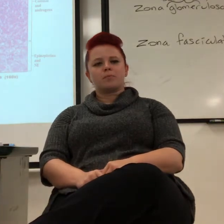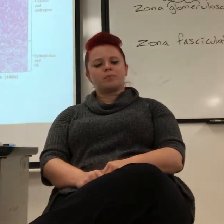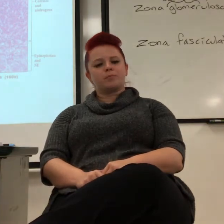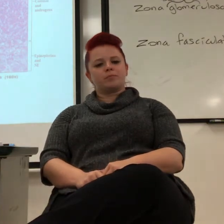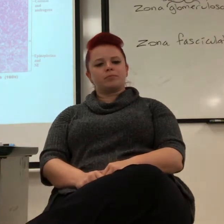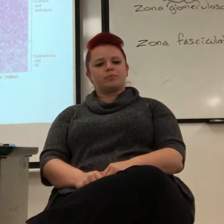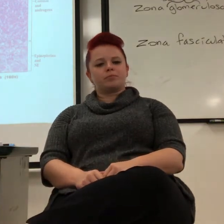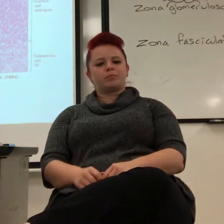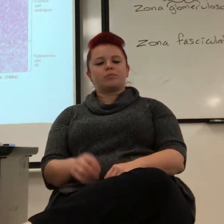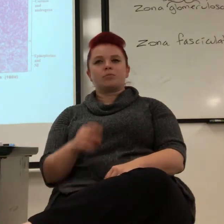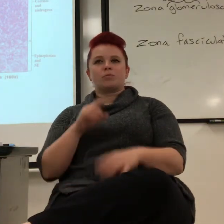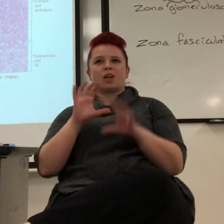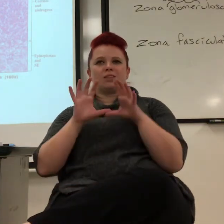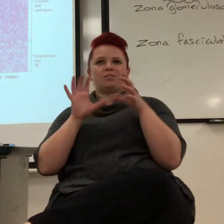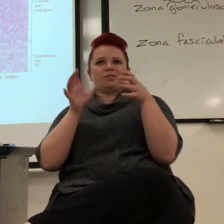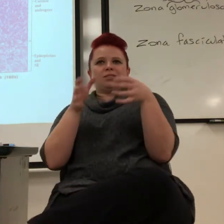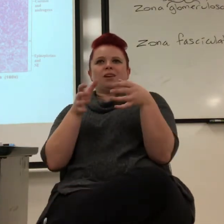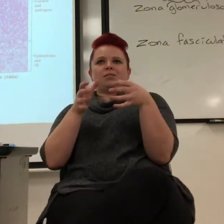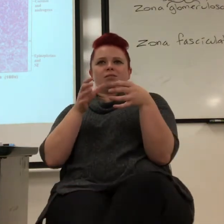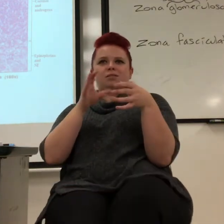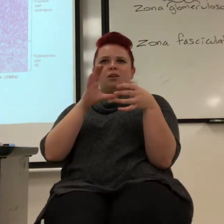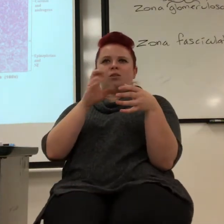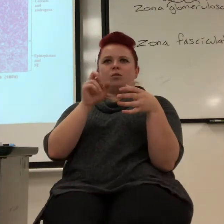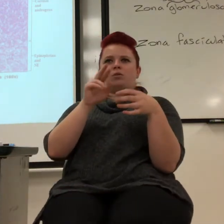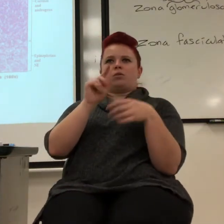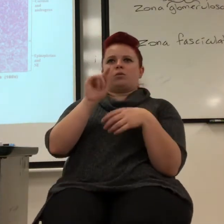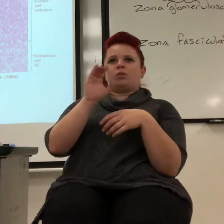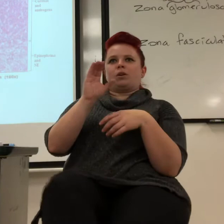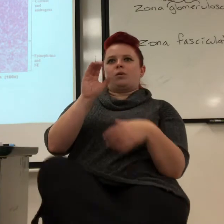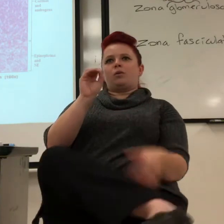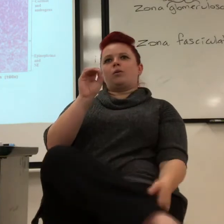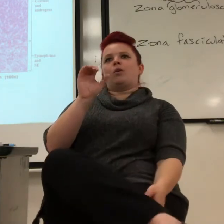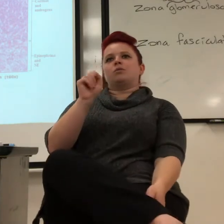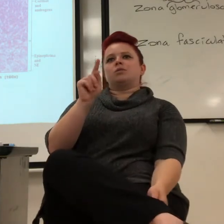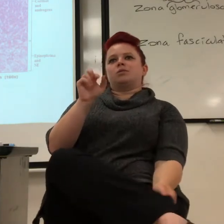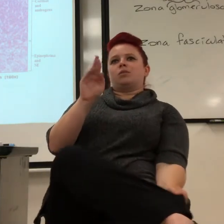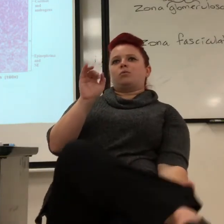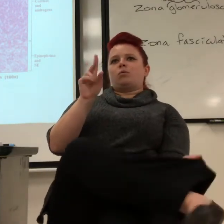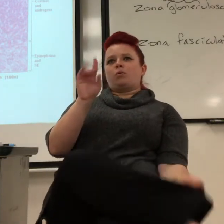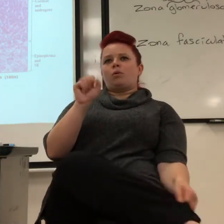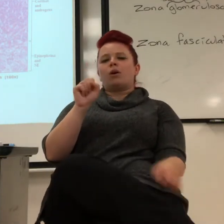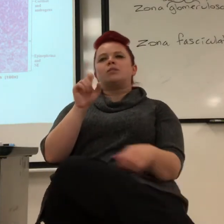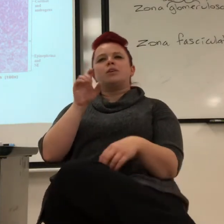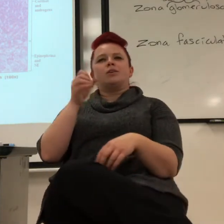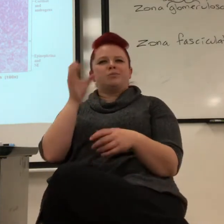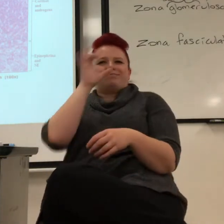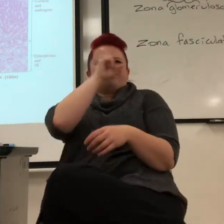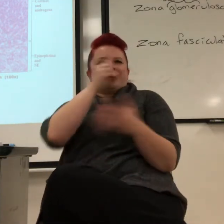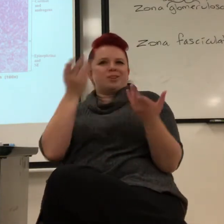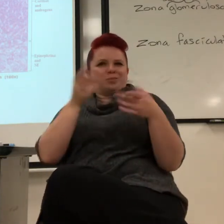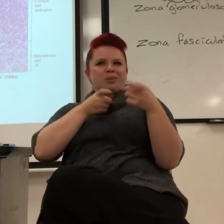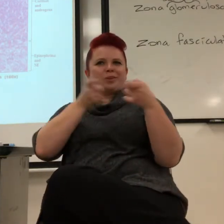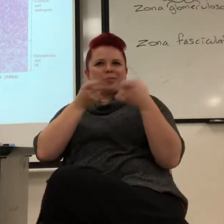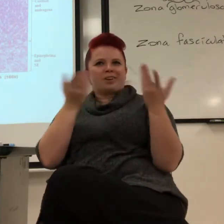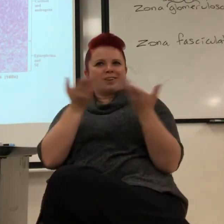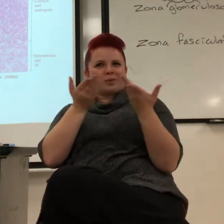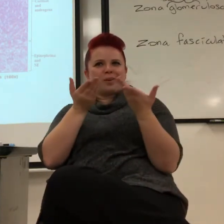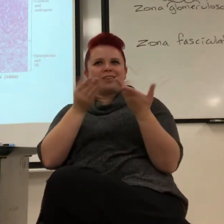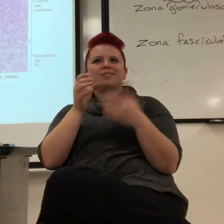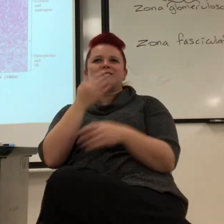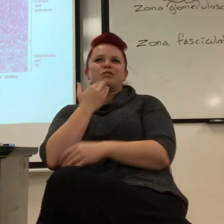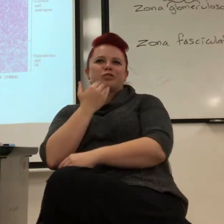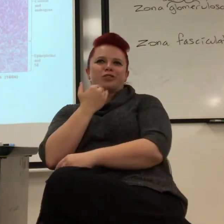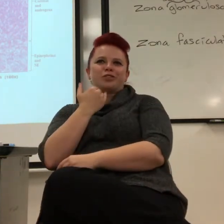This class of corticosteroids, the glucocorticoids, you can guess what they regulate, sugar. There's one you got to